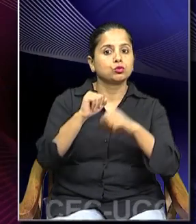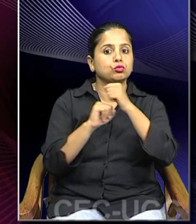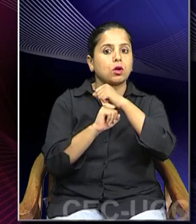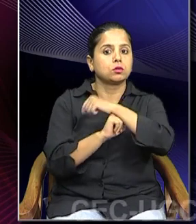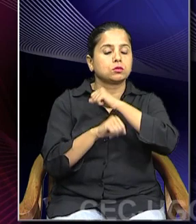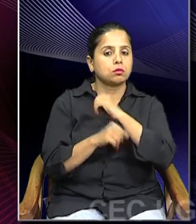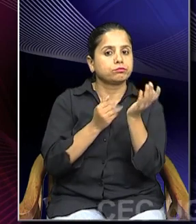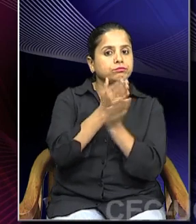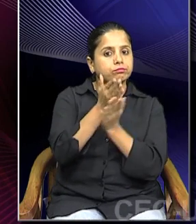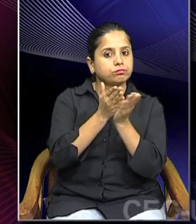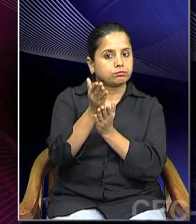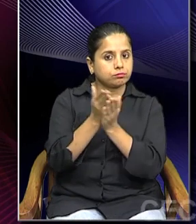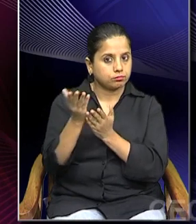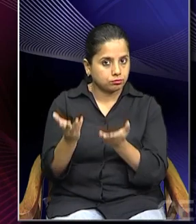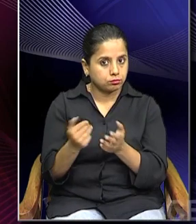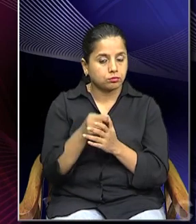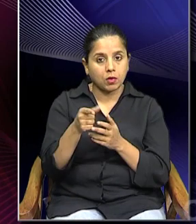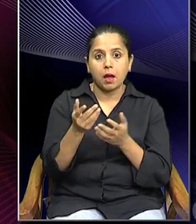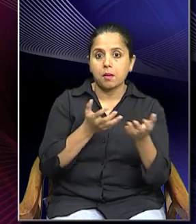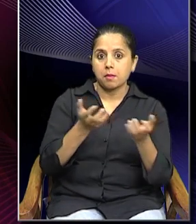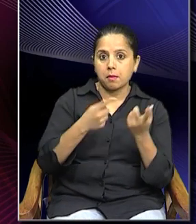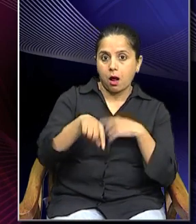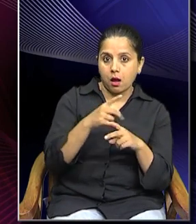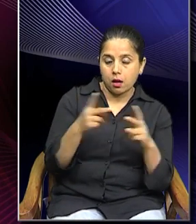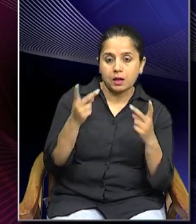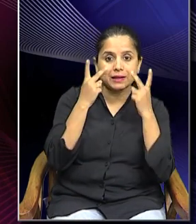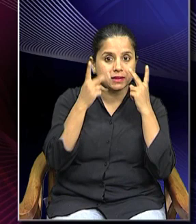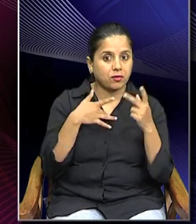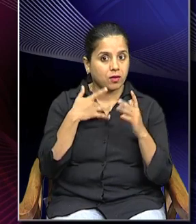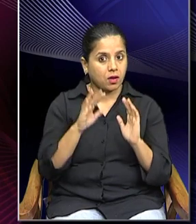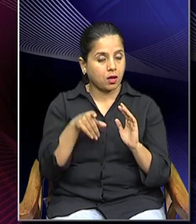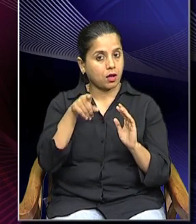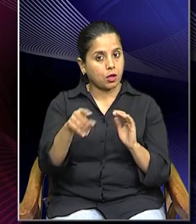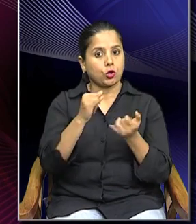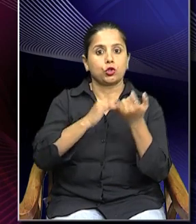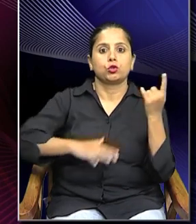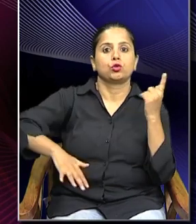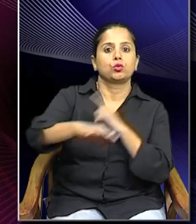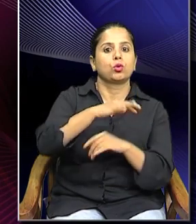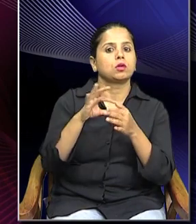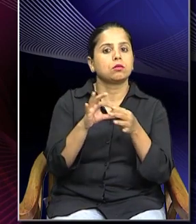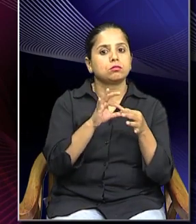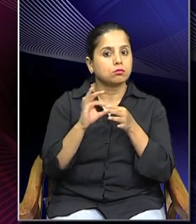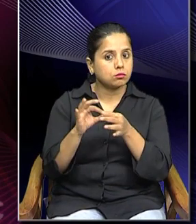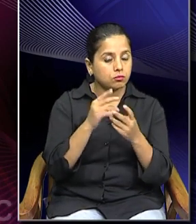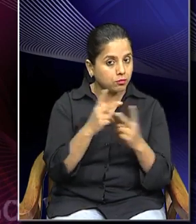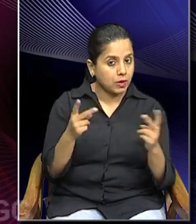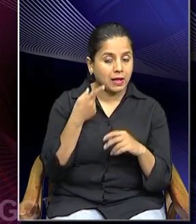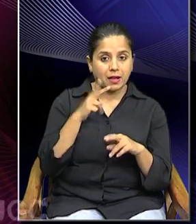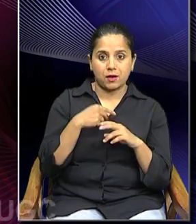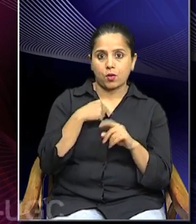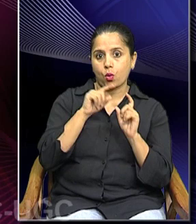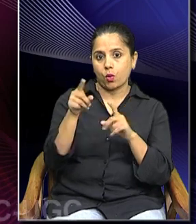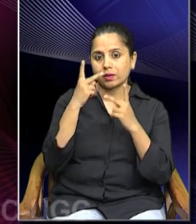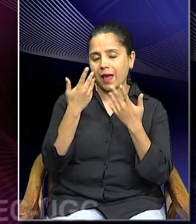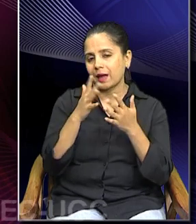alternative, where the market is seen as a set of social relations. So, if we go to